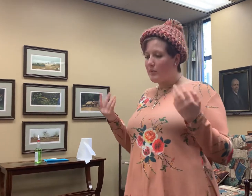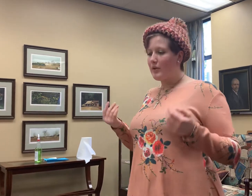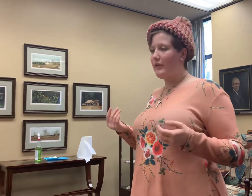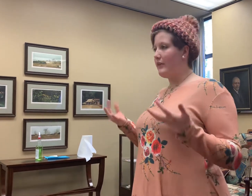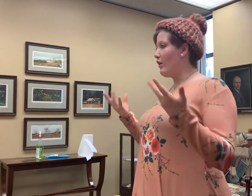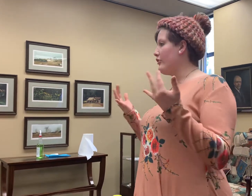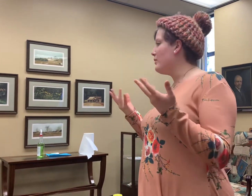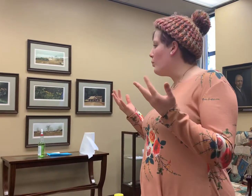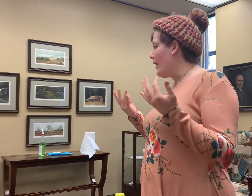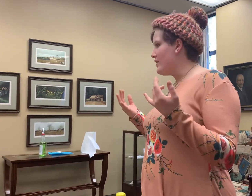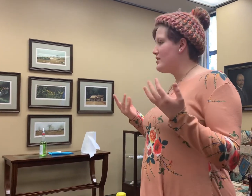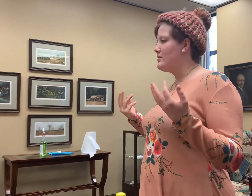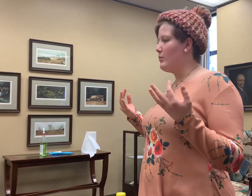this can also mean weight, depending on